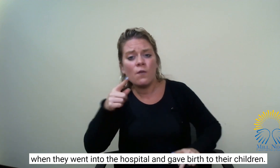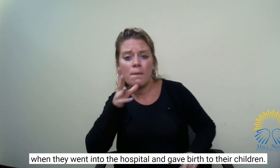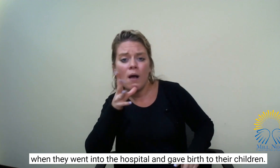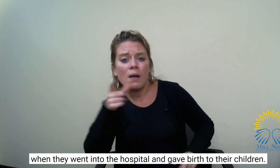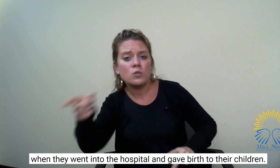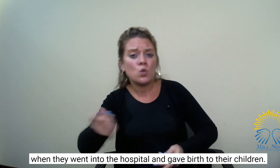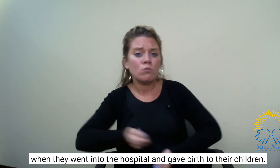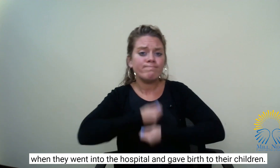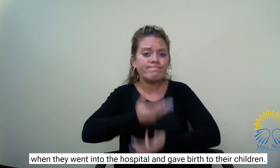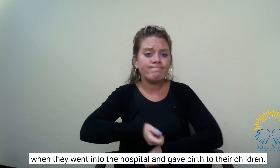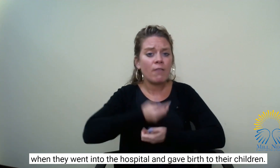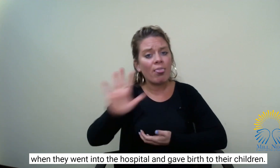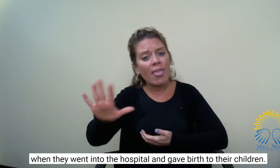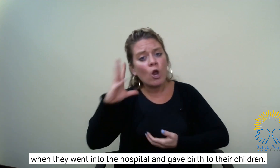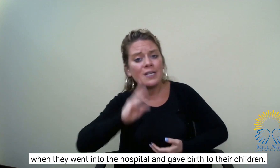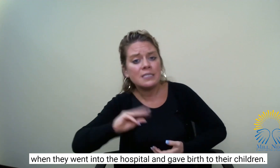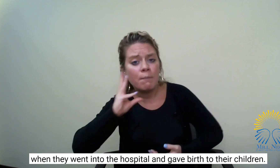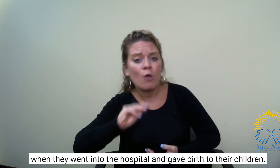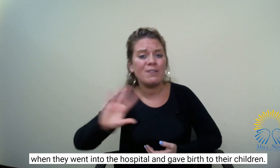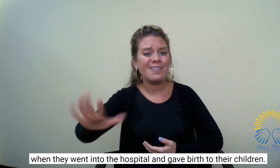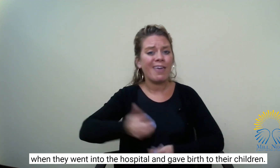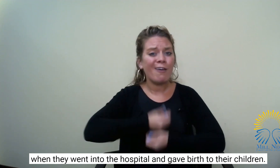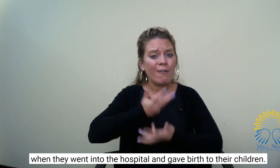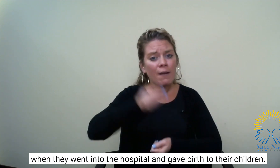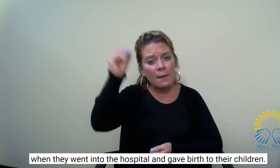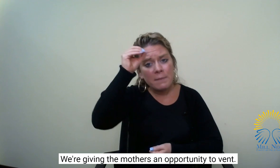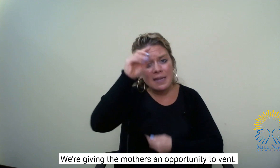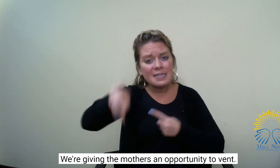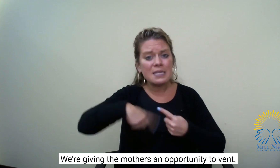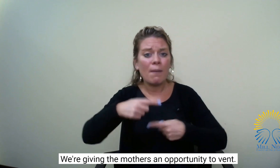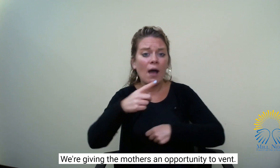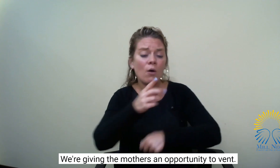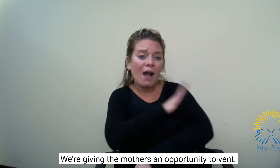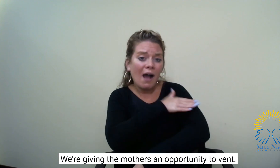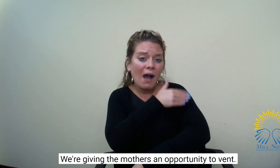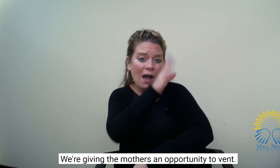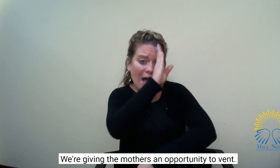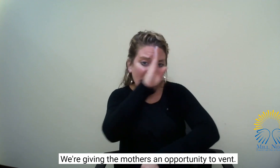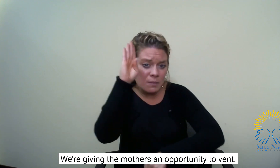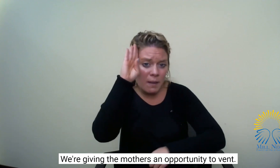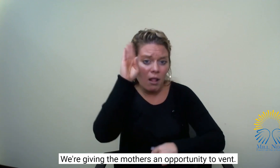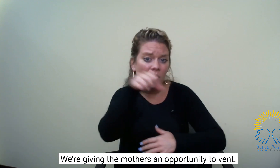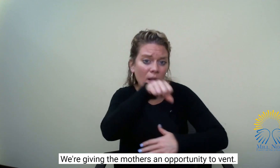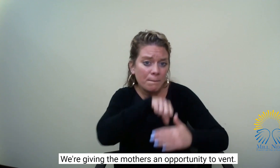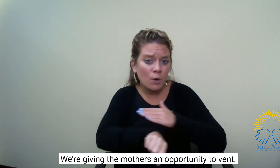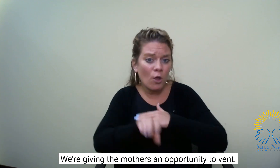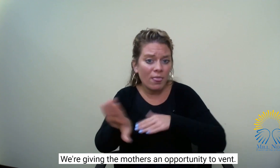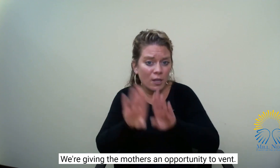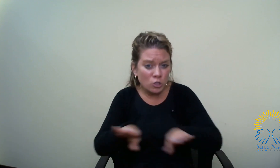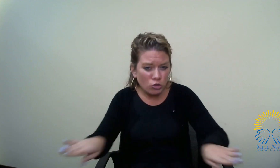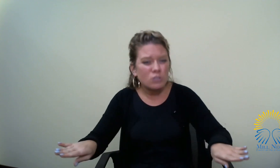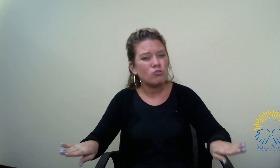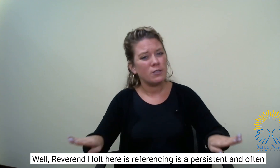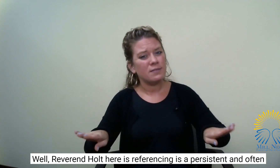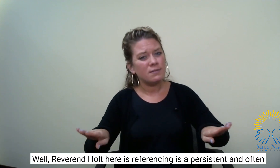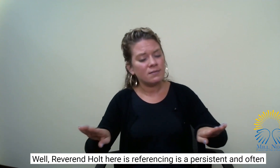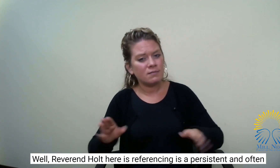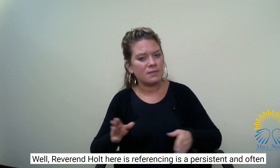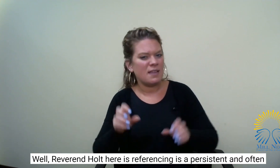the hospital and gave birth to their children. We're giving the mothers an opportunity to vent. What Reverend Holt